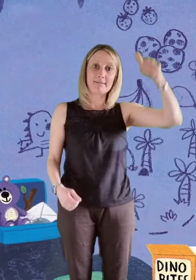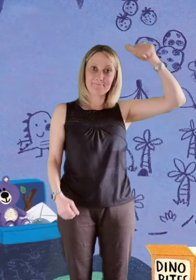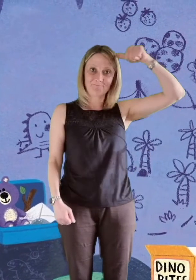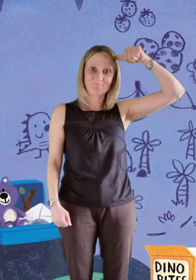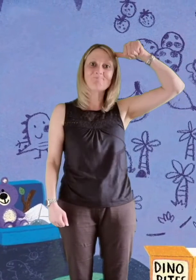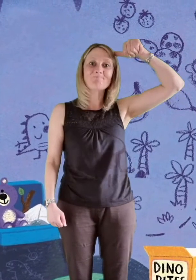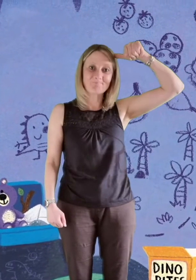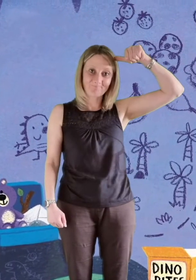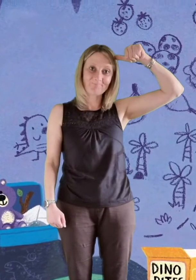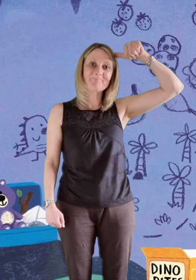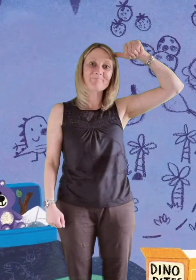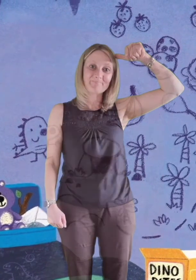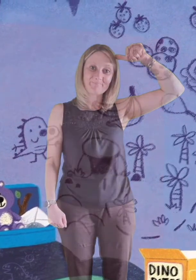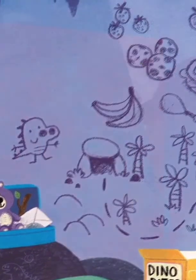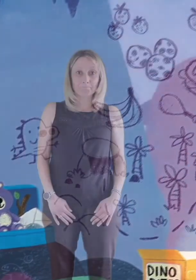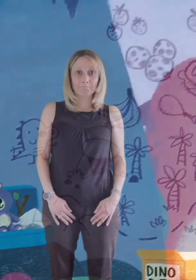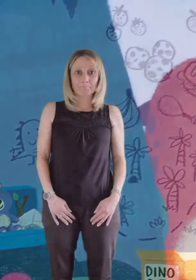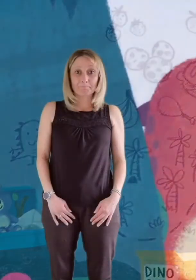what lay ahead.